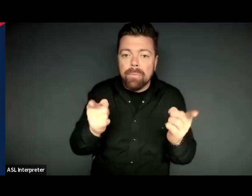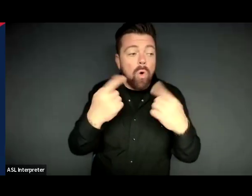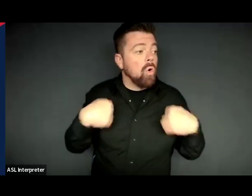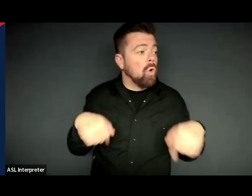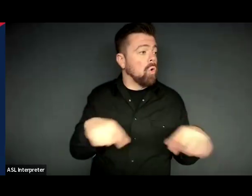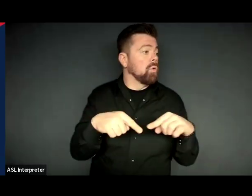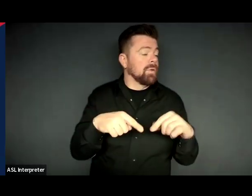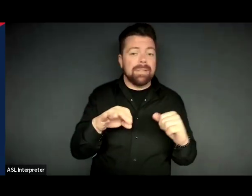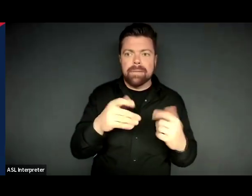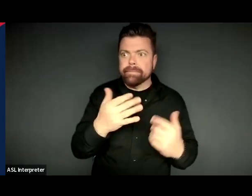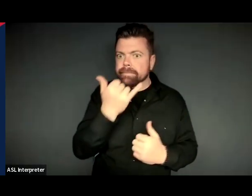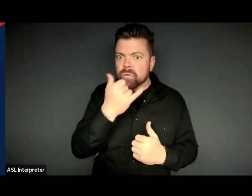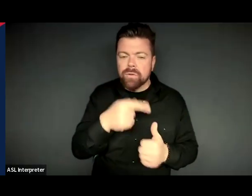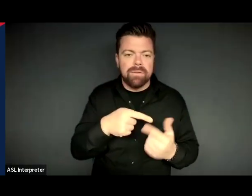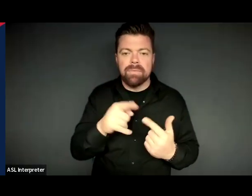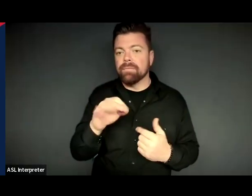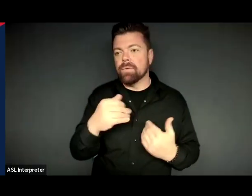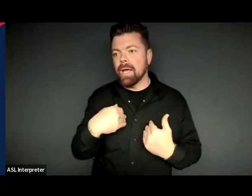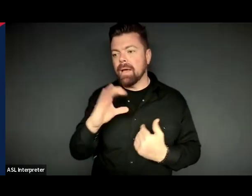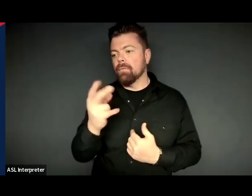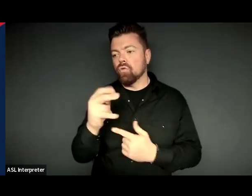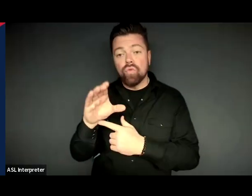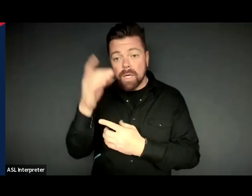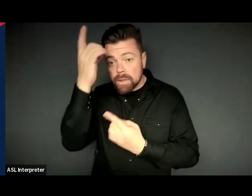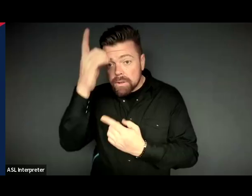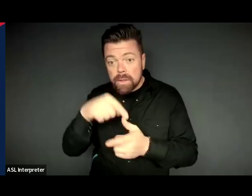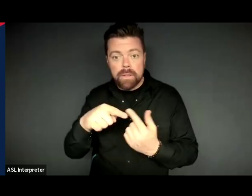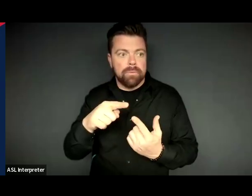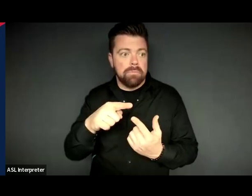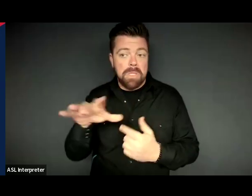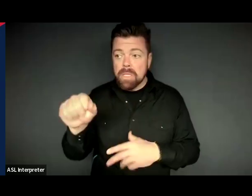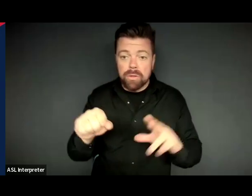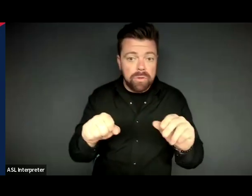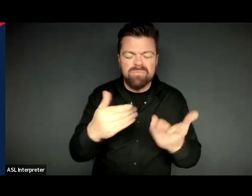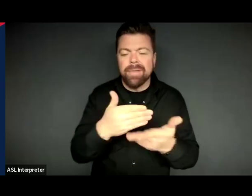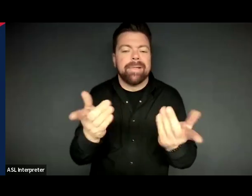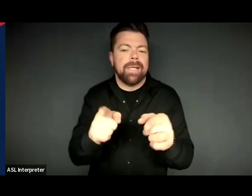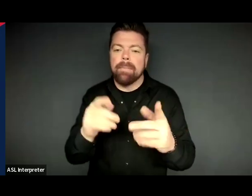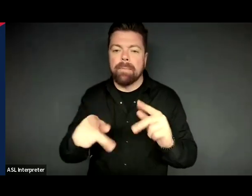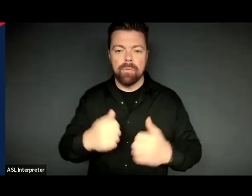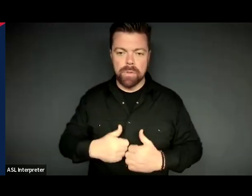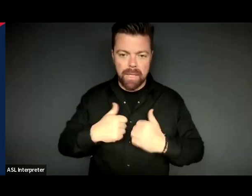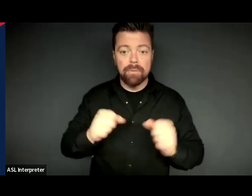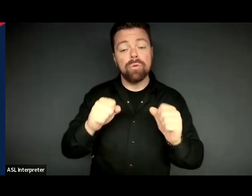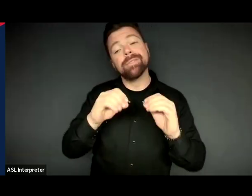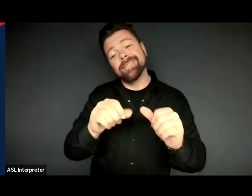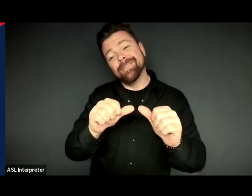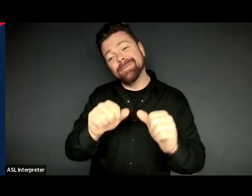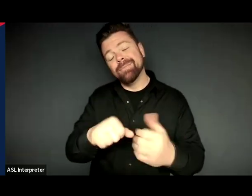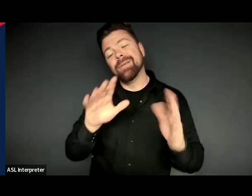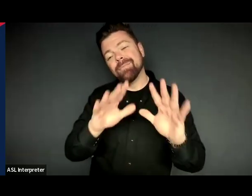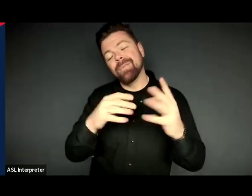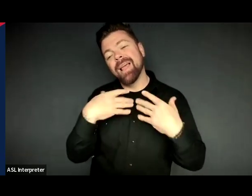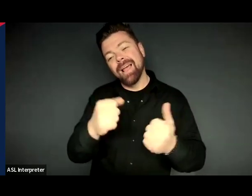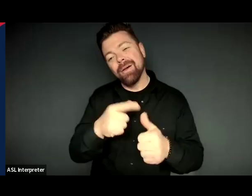chronic disease, if you don't have a chronic disease or injury, things happen in people's lives. So stay well, stay